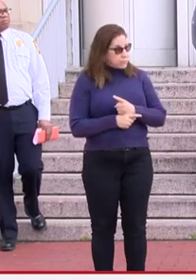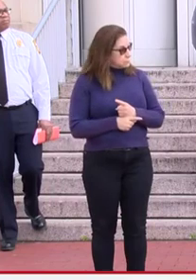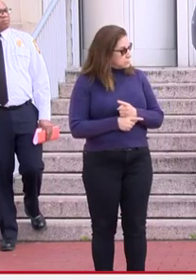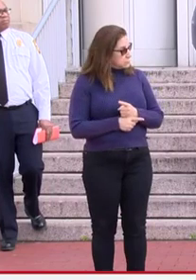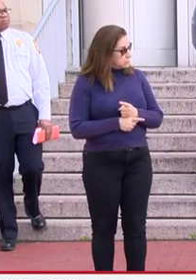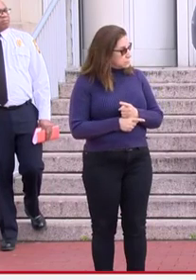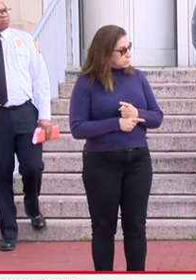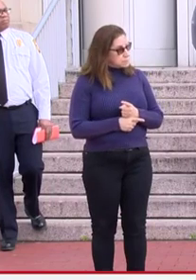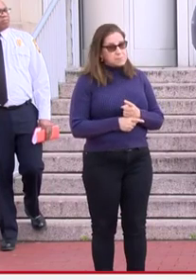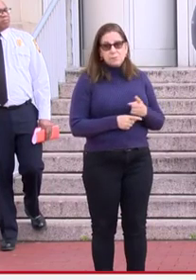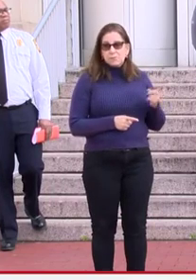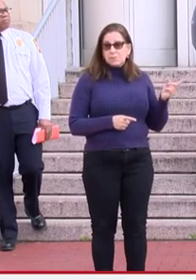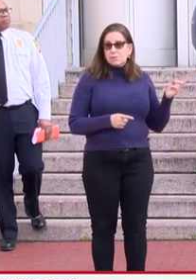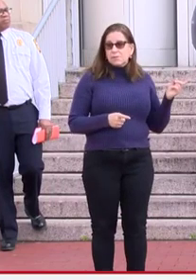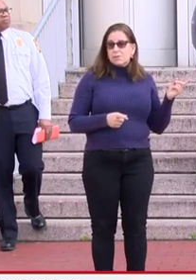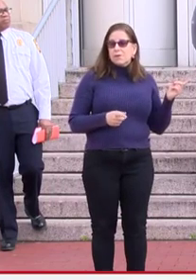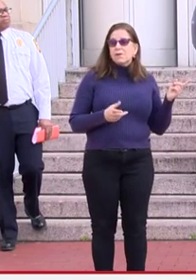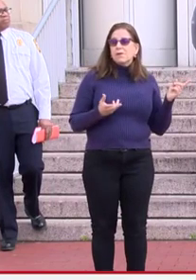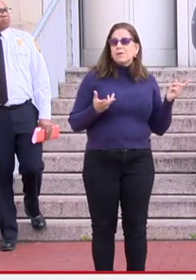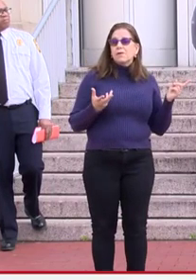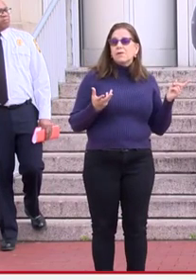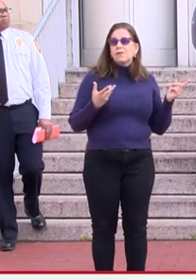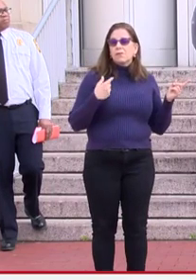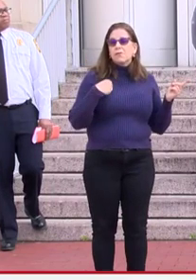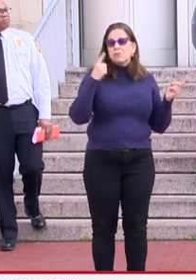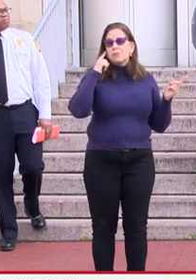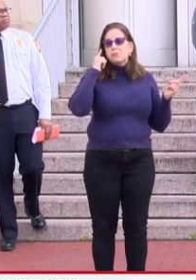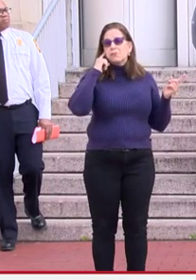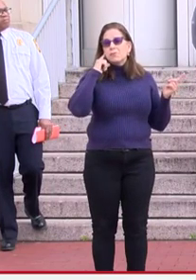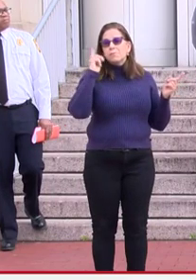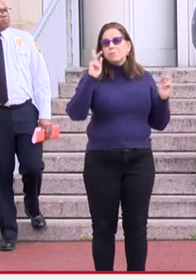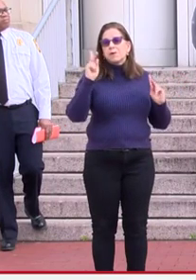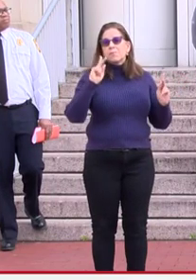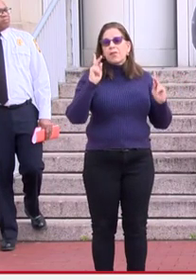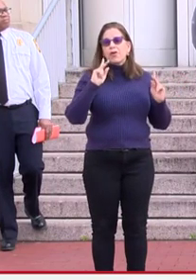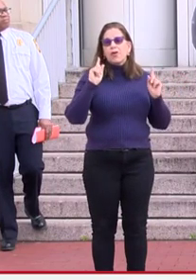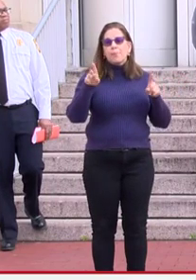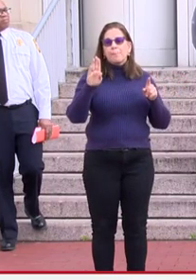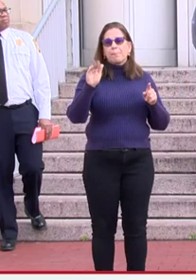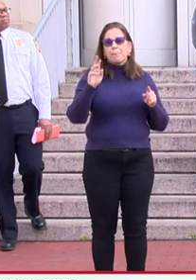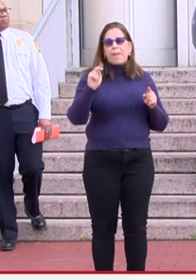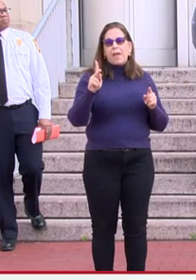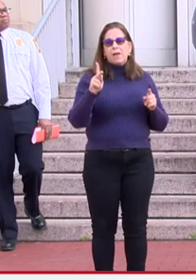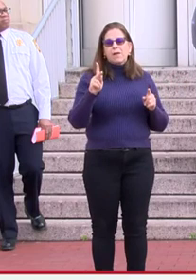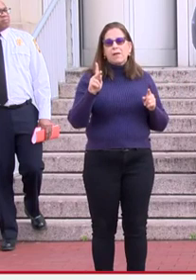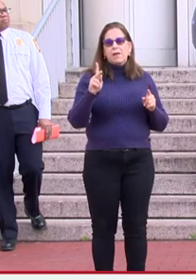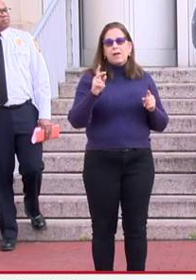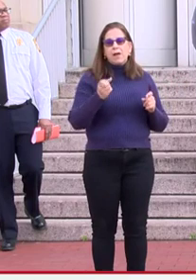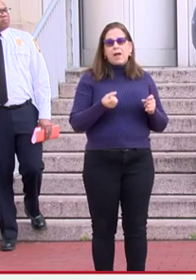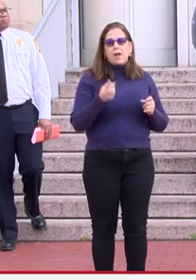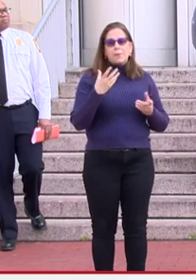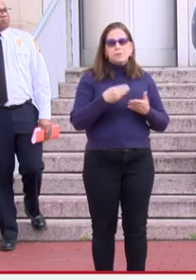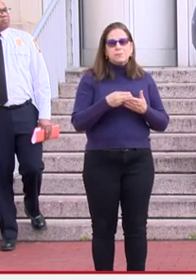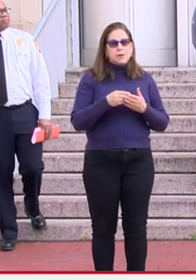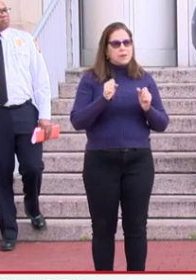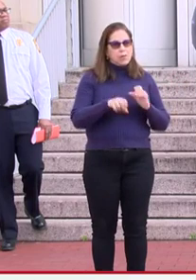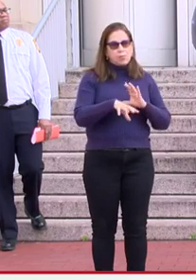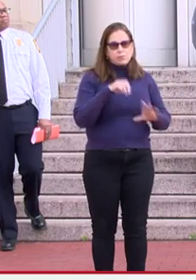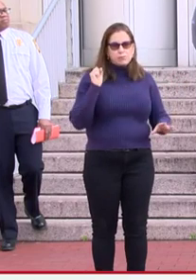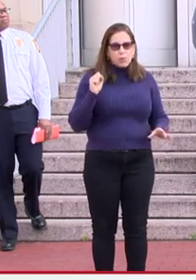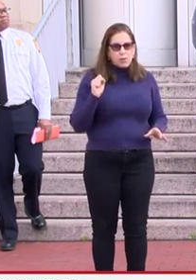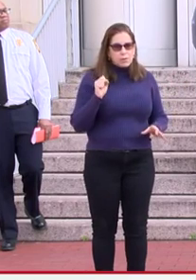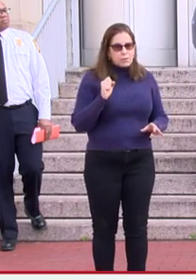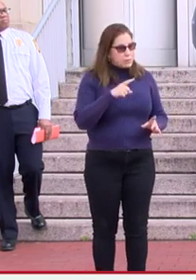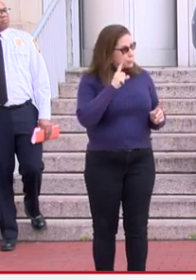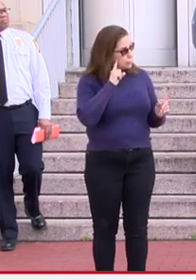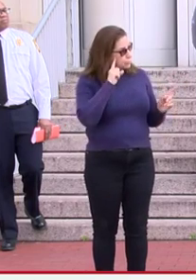another, there's been anecdotal talk about people going to banks and being restricted as to how much cash they can pull out. Have you talked to the banks? Have you heard that? Or do you have